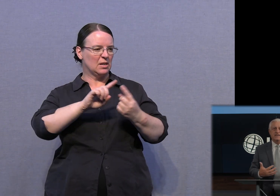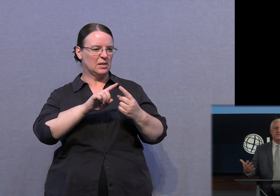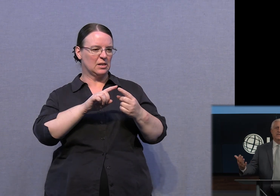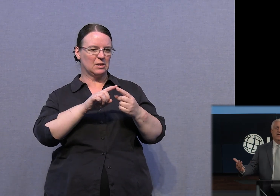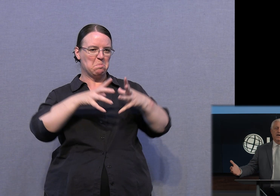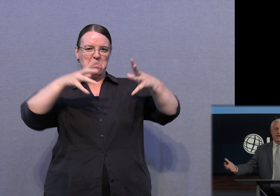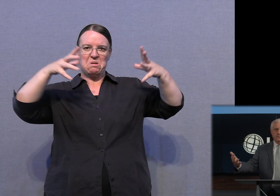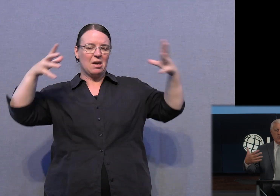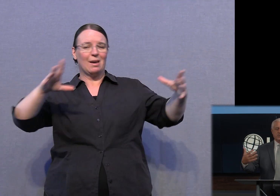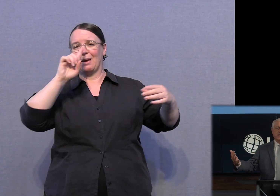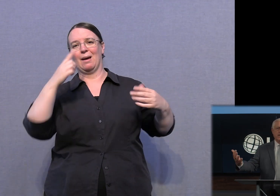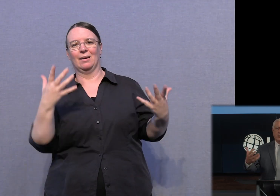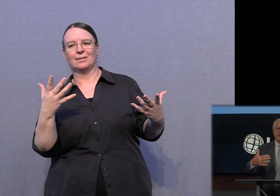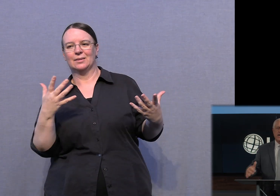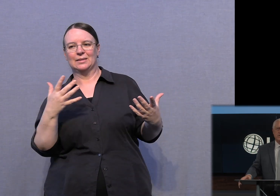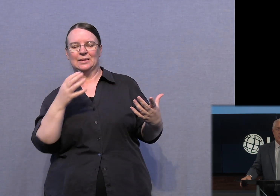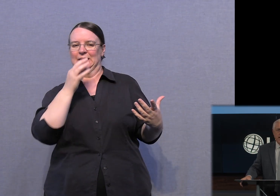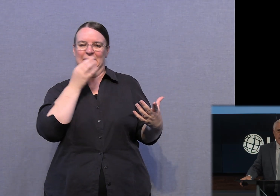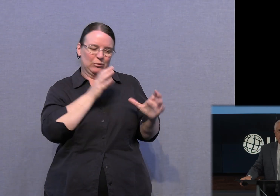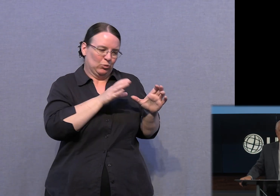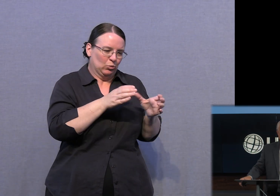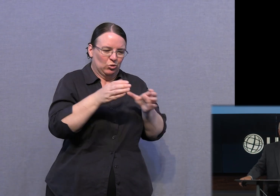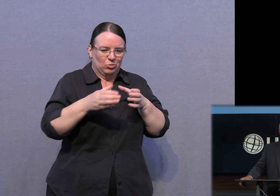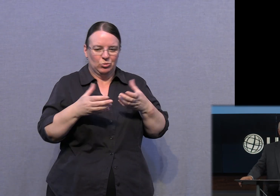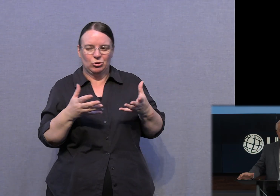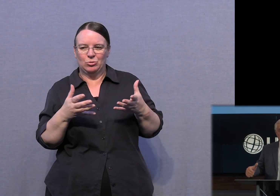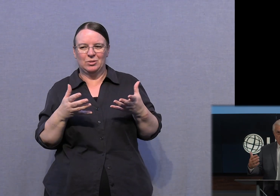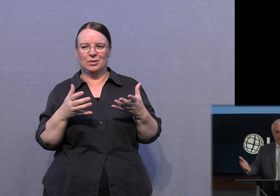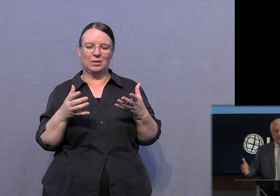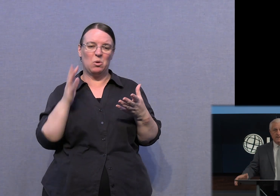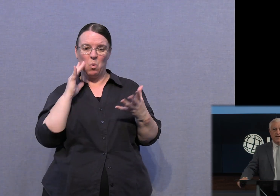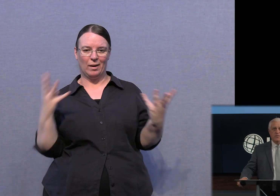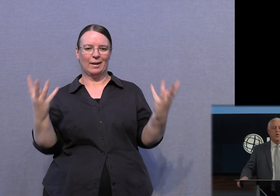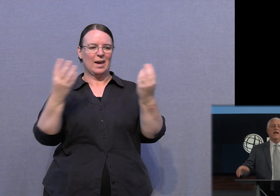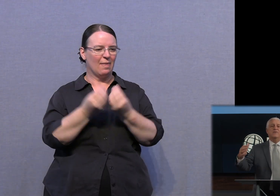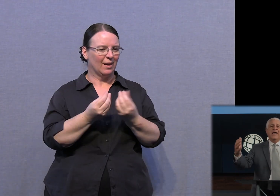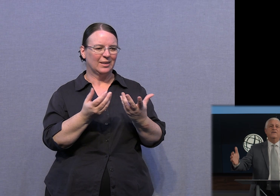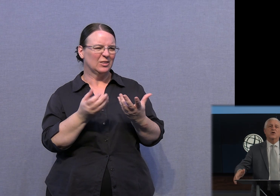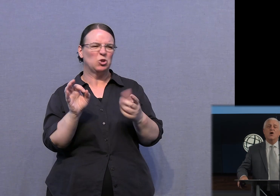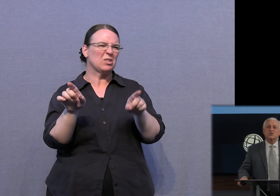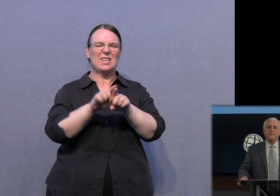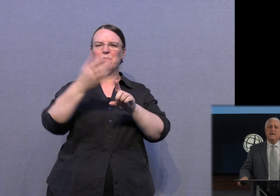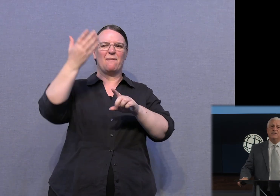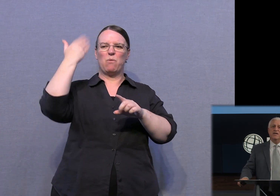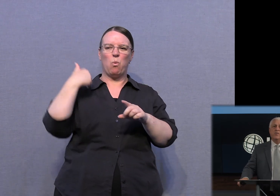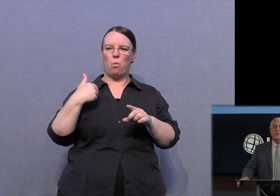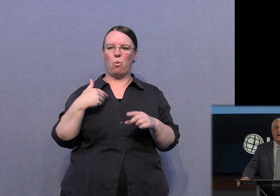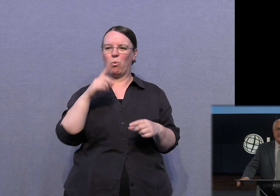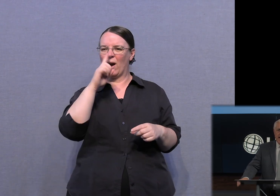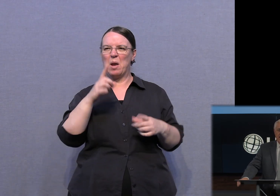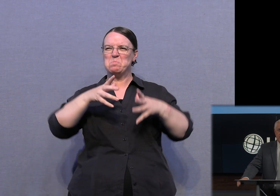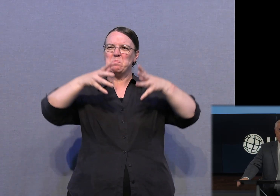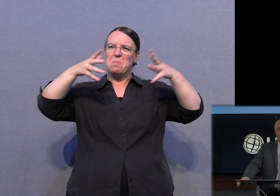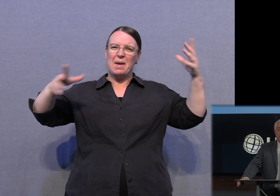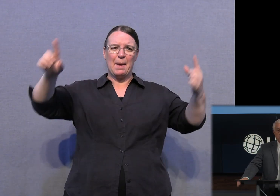have attendance in person, it wasn't as great as normally. And we weren't able to have the large meetings that we wanted